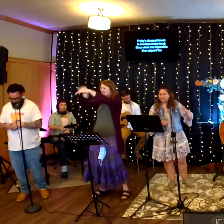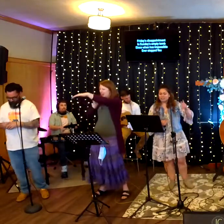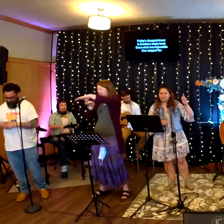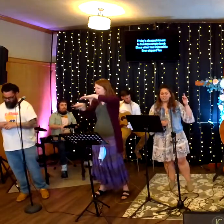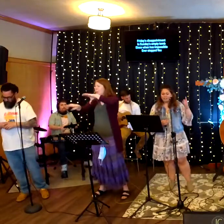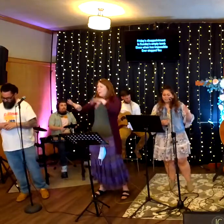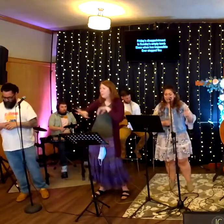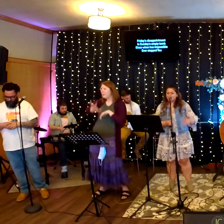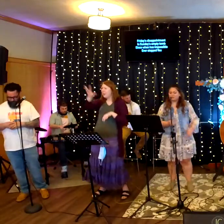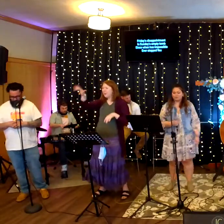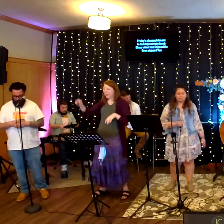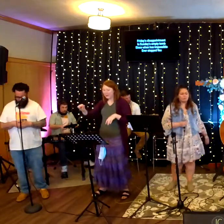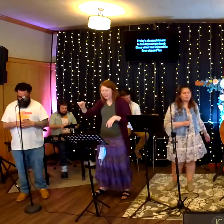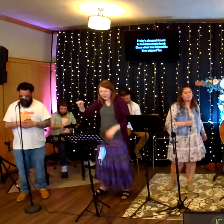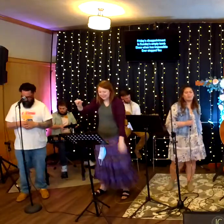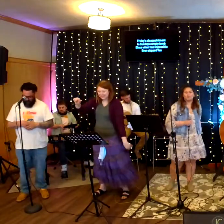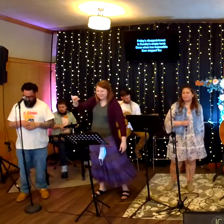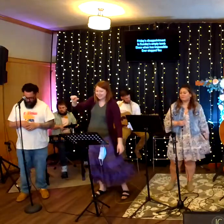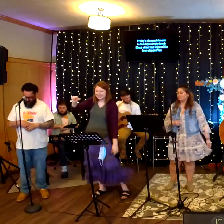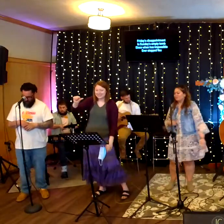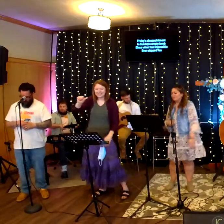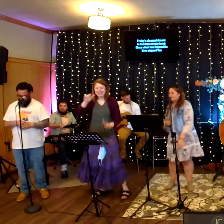disappointment, Sunday's empty tomb.